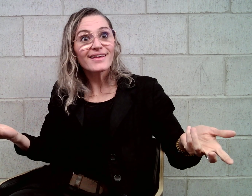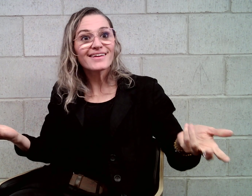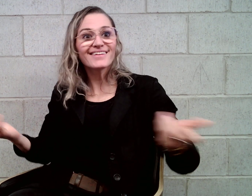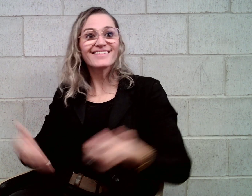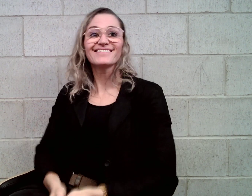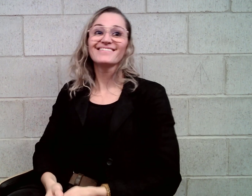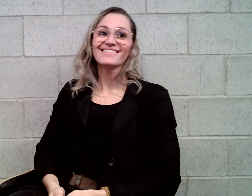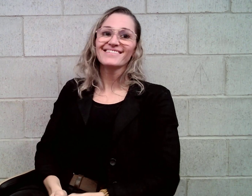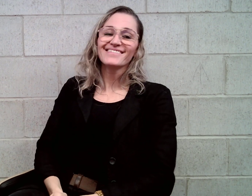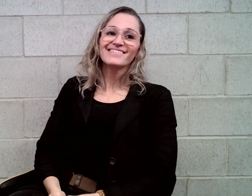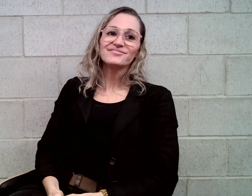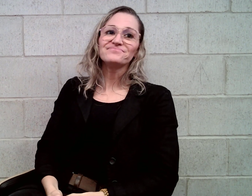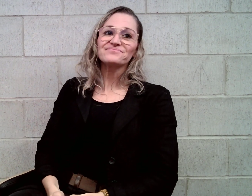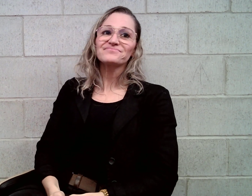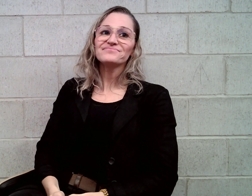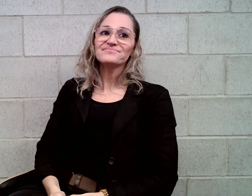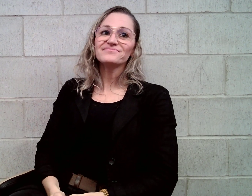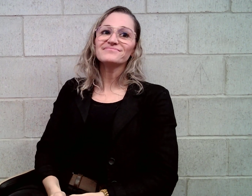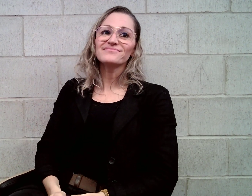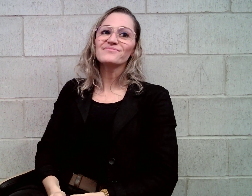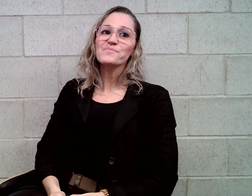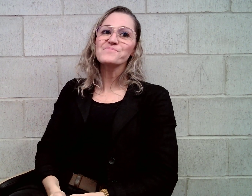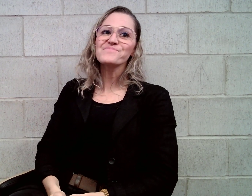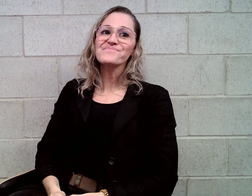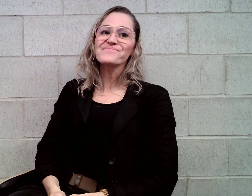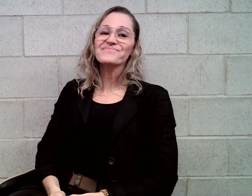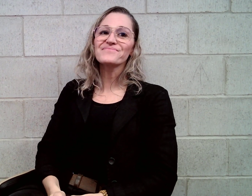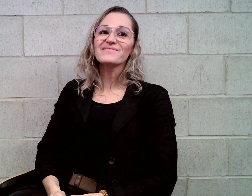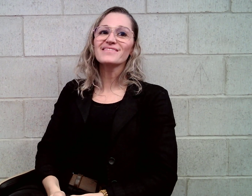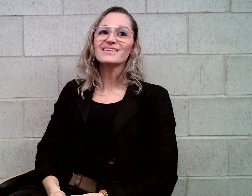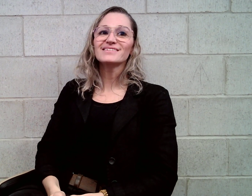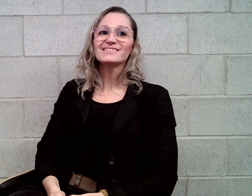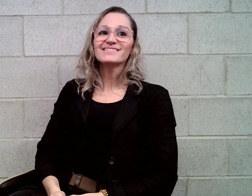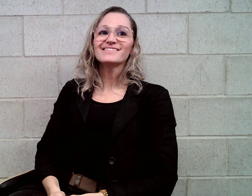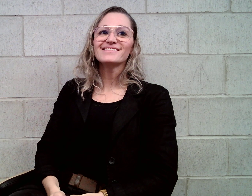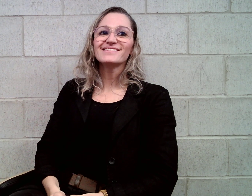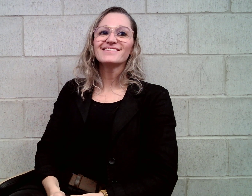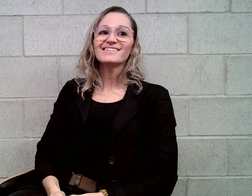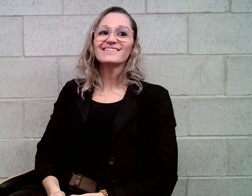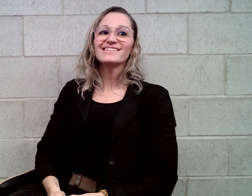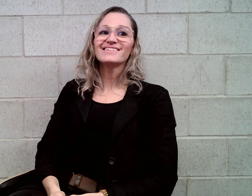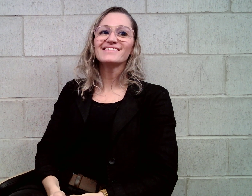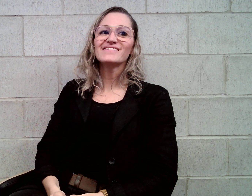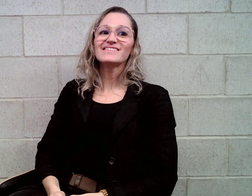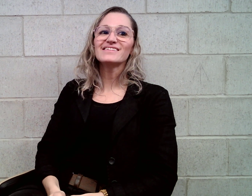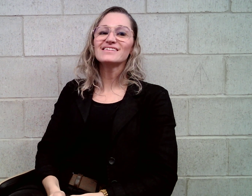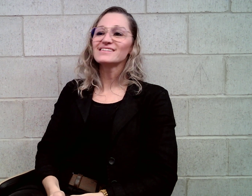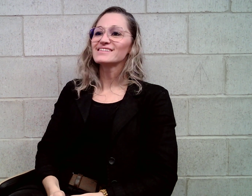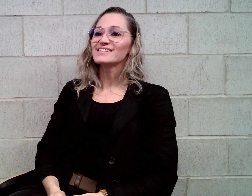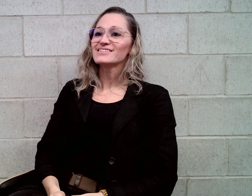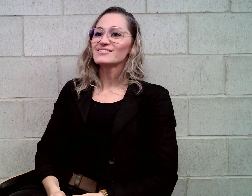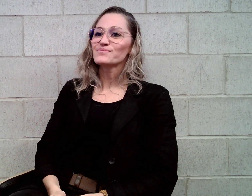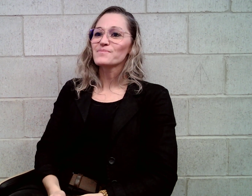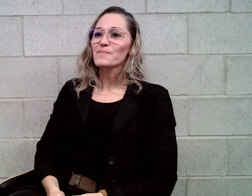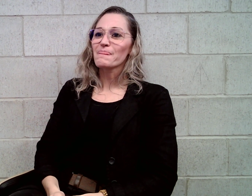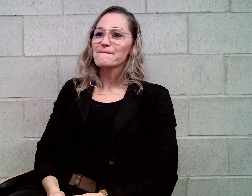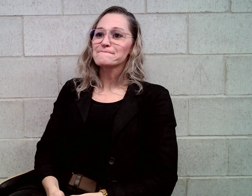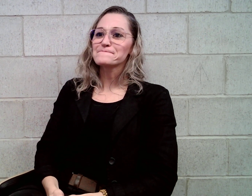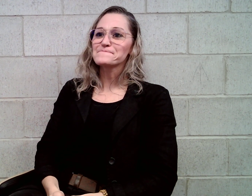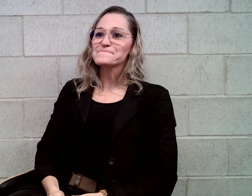just for the deaf audience, but for both audiences. So that was really exciting to me. Absolutely. Thank you so much, Dawn, for that